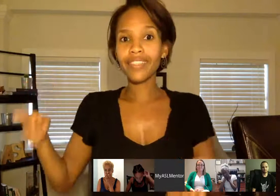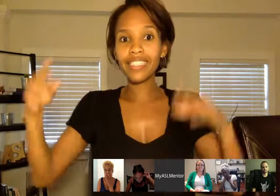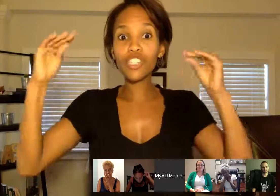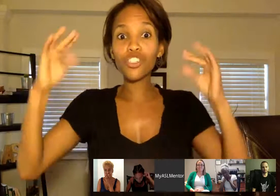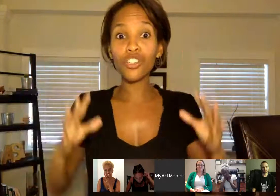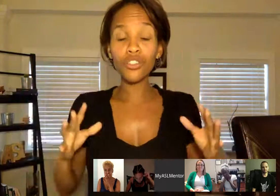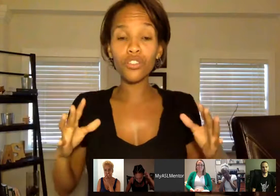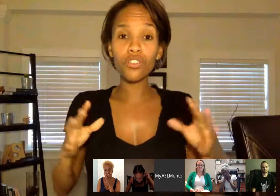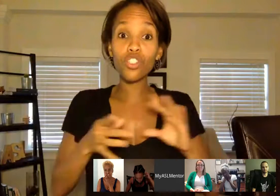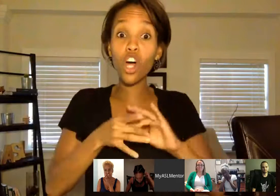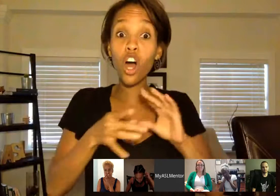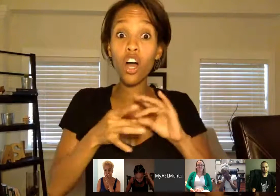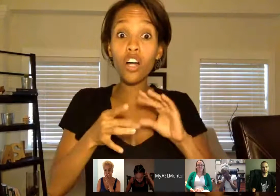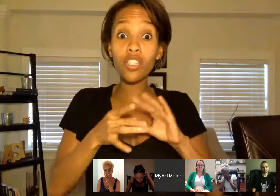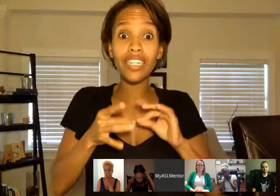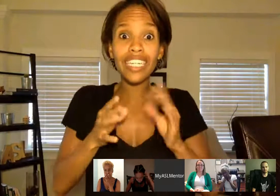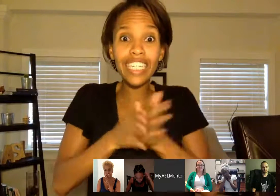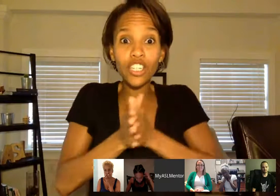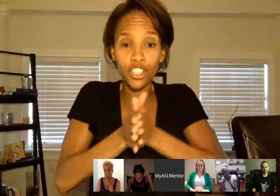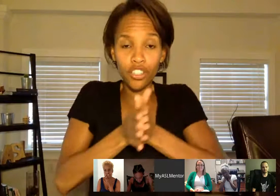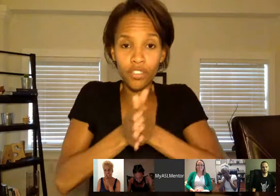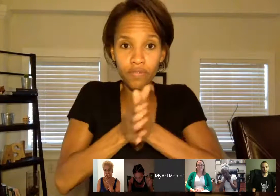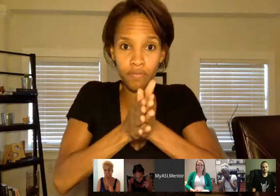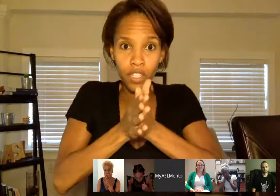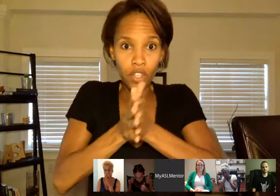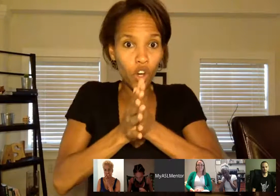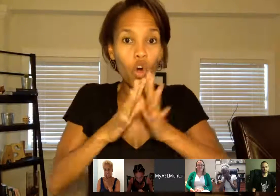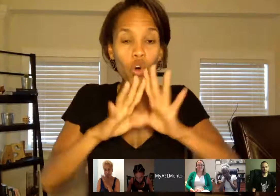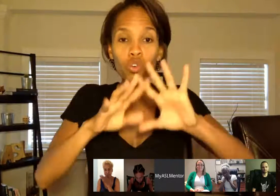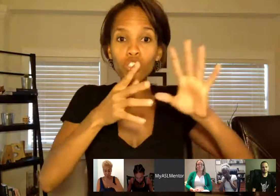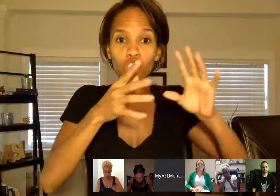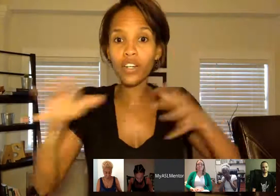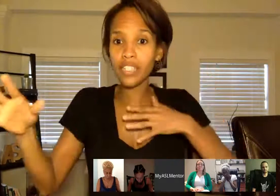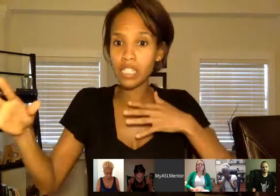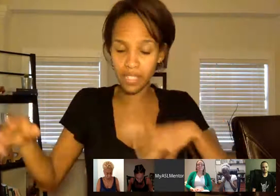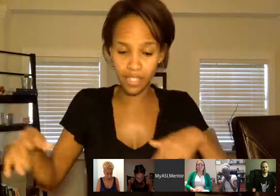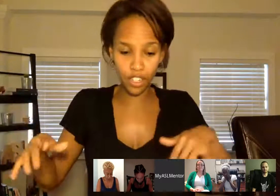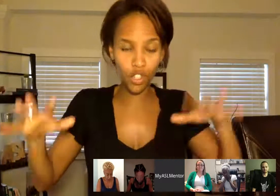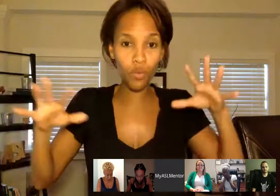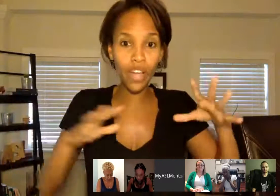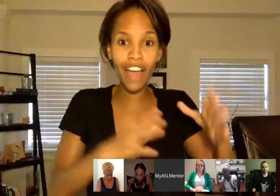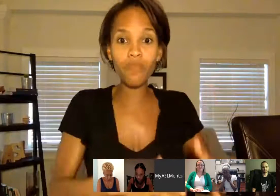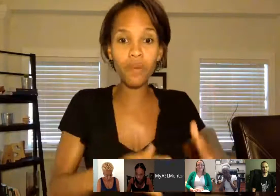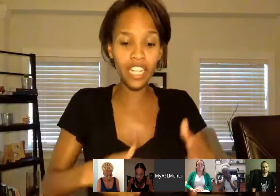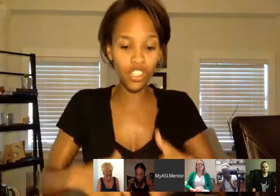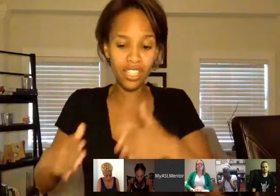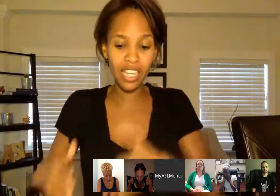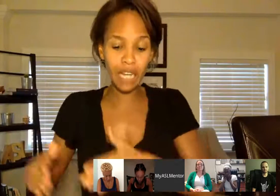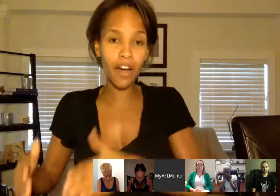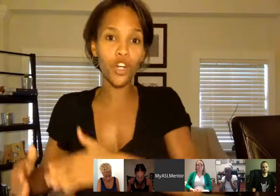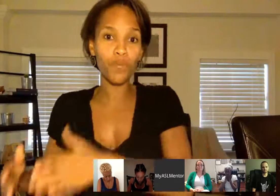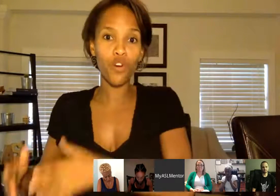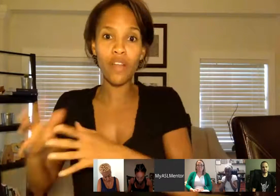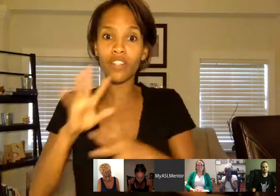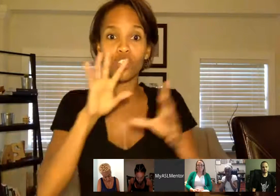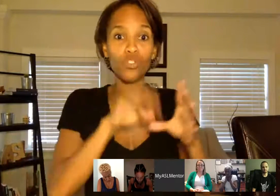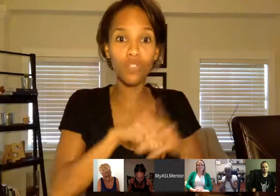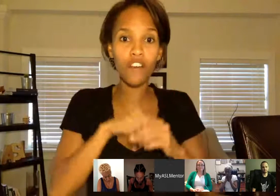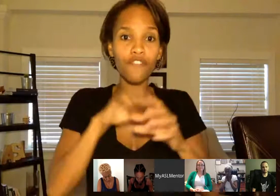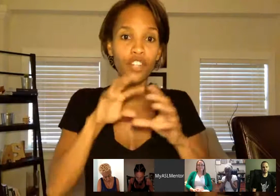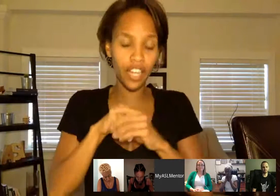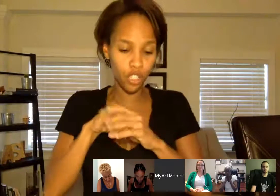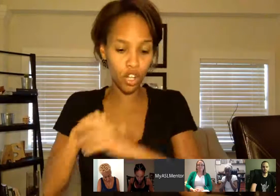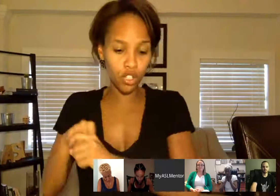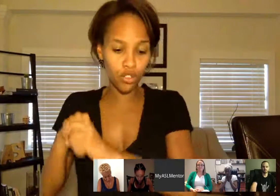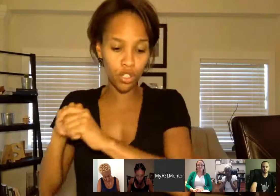that the teacher talked eager. The whole chunk is missing. So everybody just think about your pronouns and do